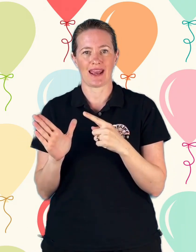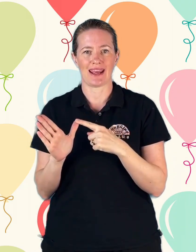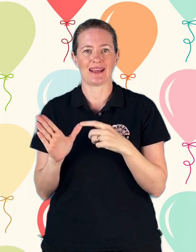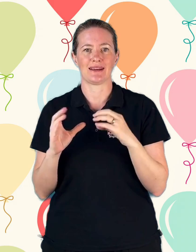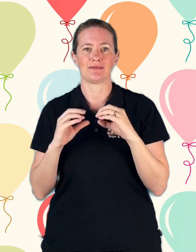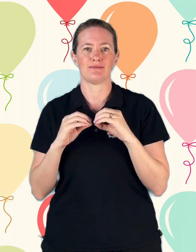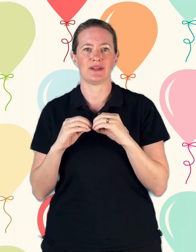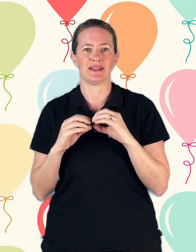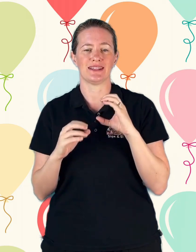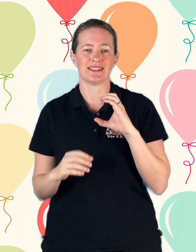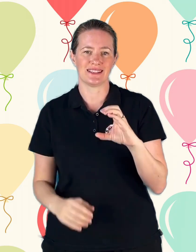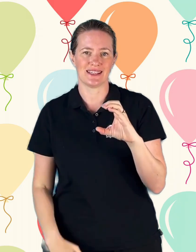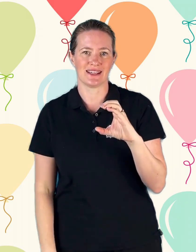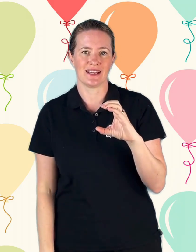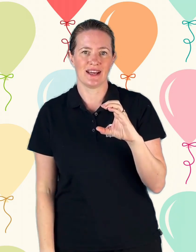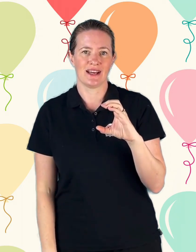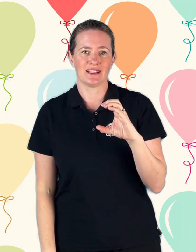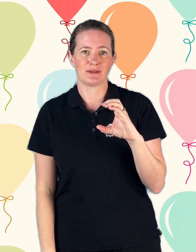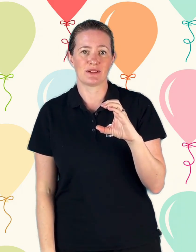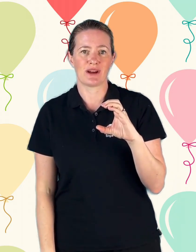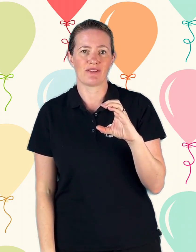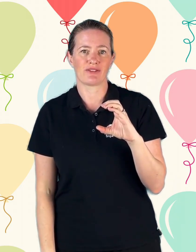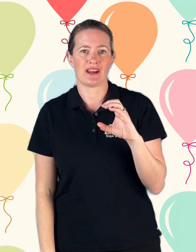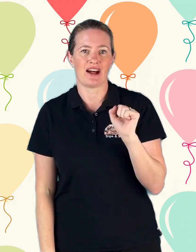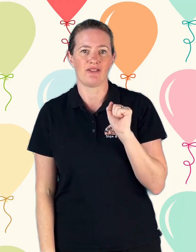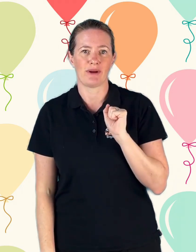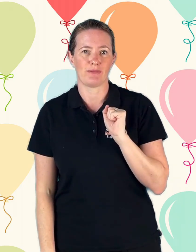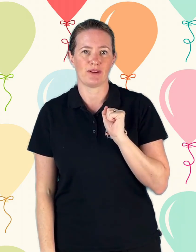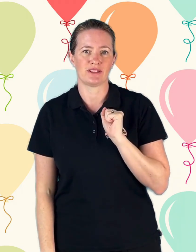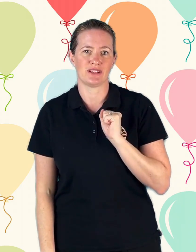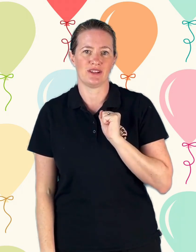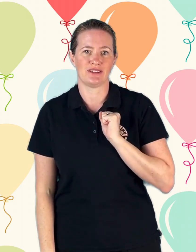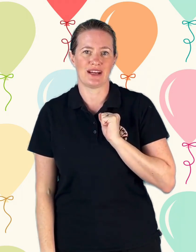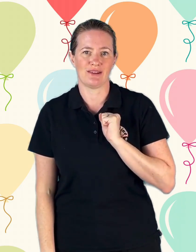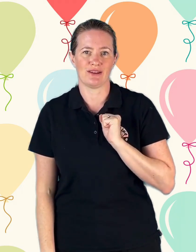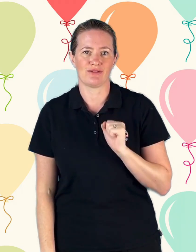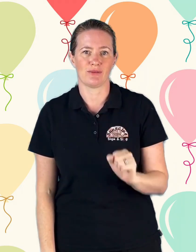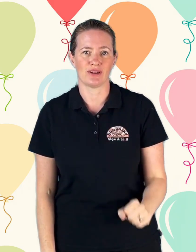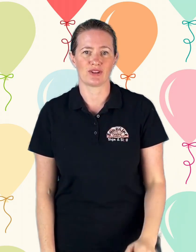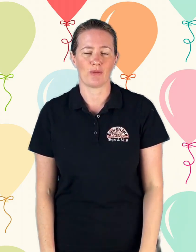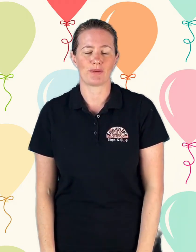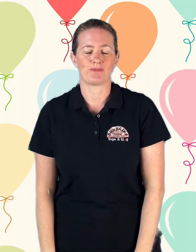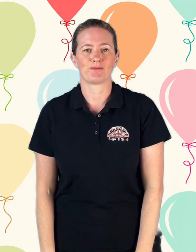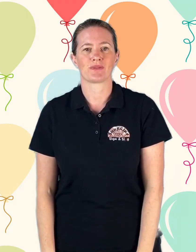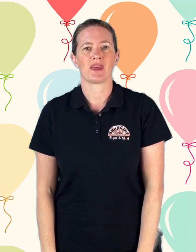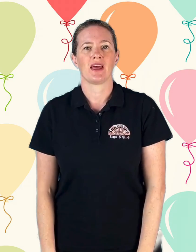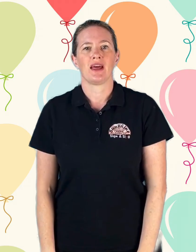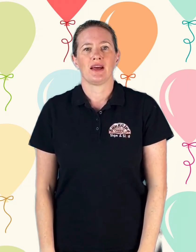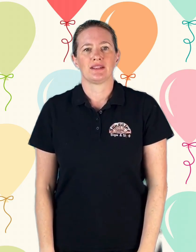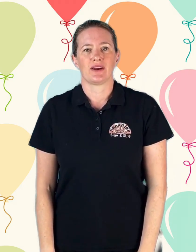B, C. So we do have a free alphabet poster that you can download from our shop. So